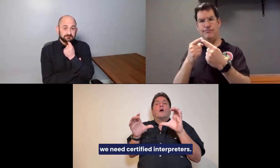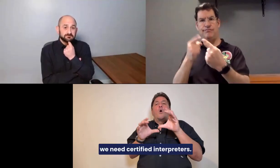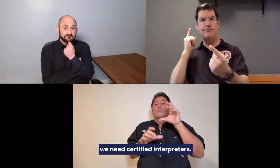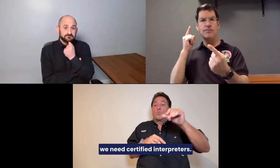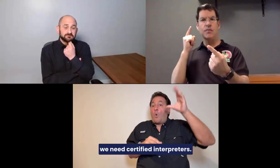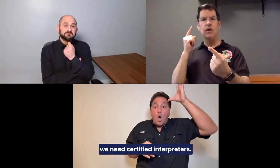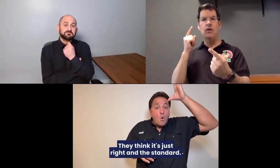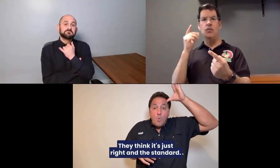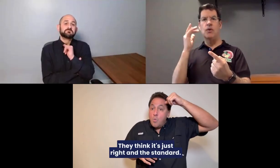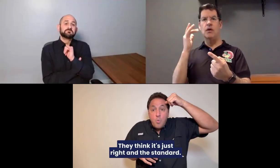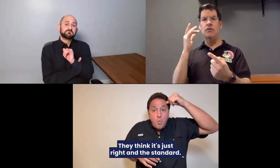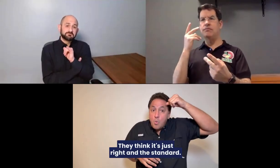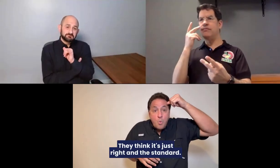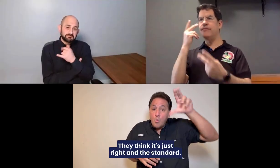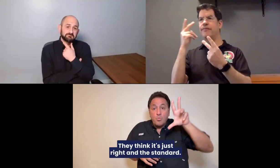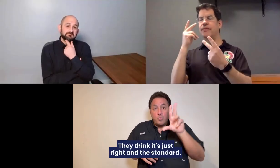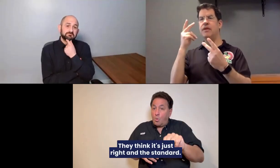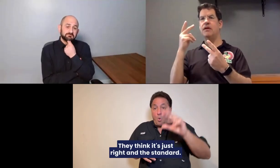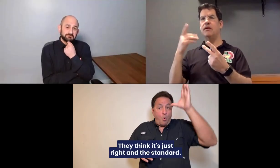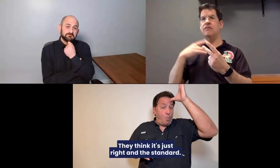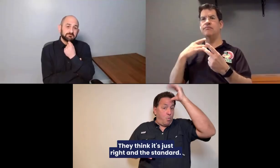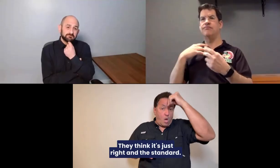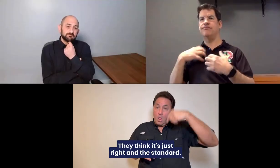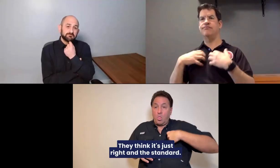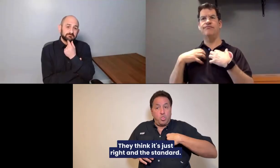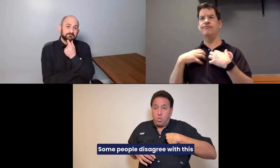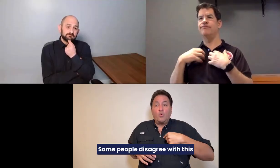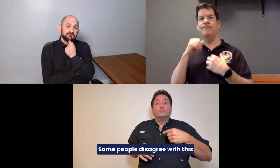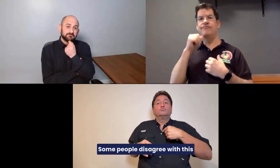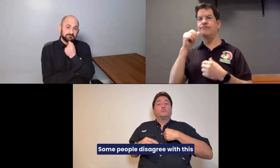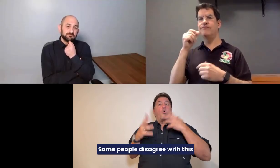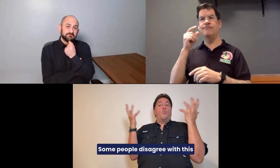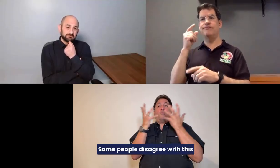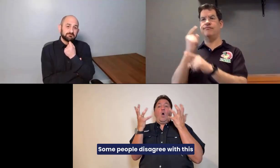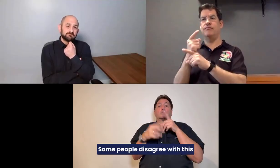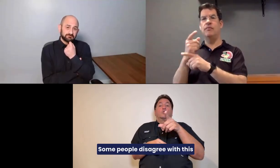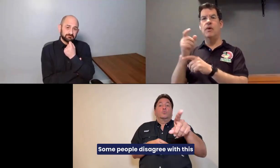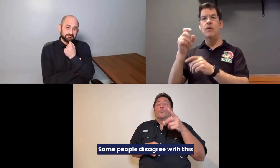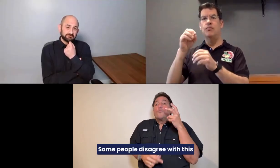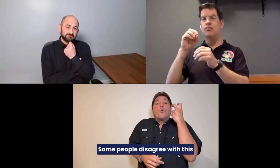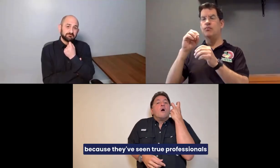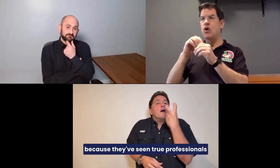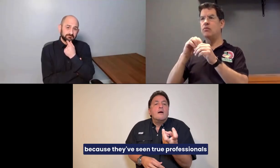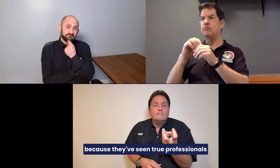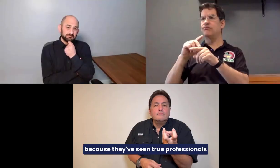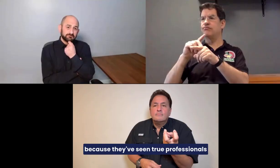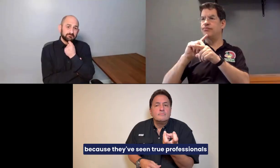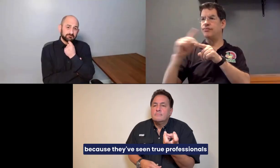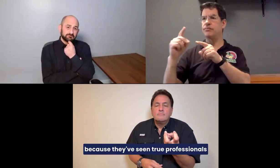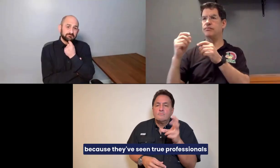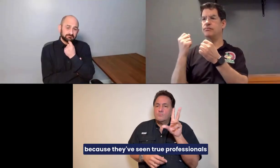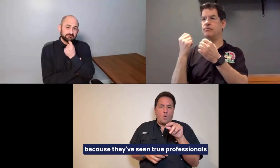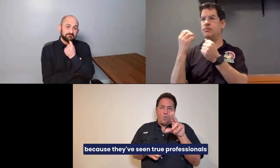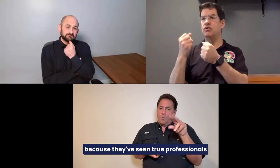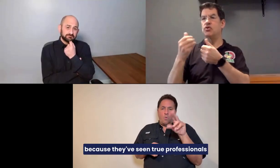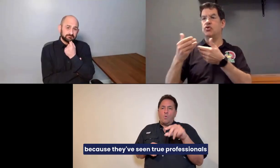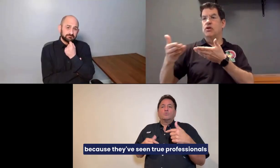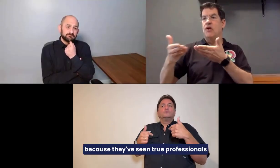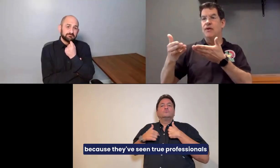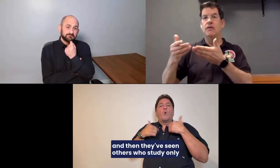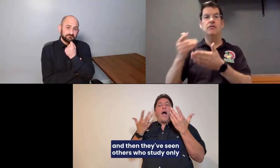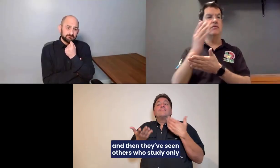certified interpreters. They think it's just right and the standard. Some people disagree with this. because they've seen true